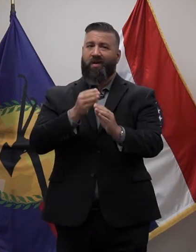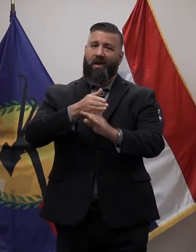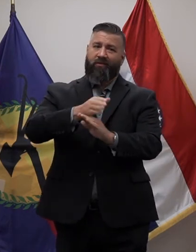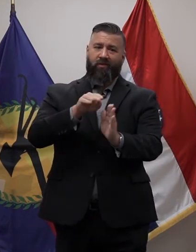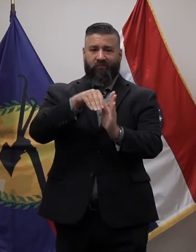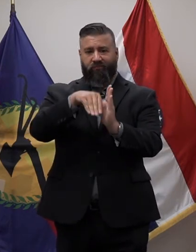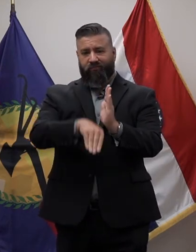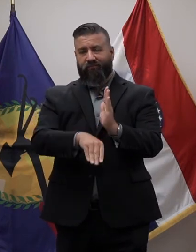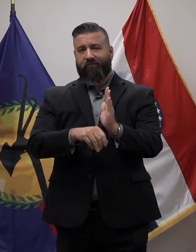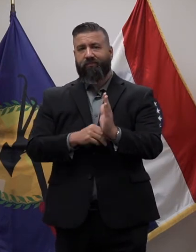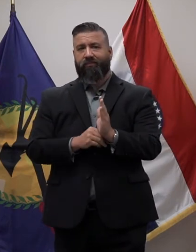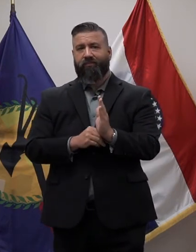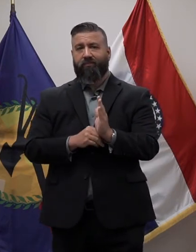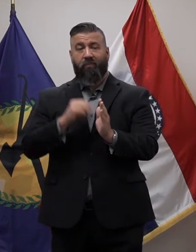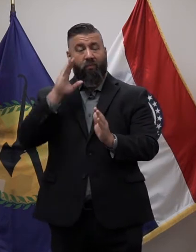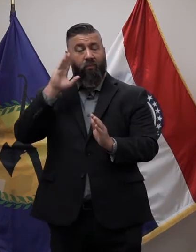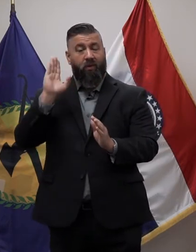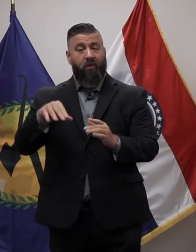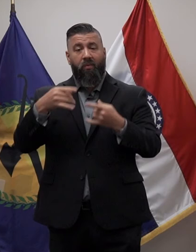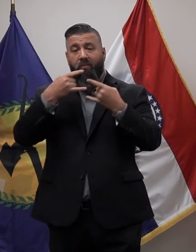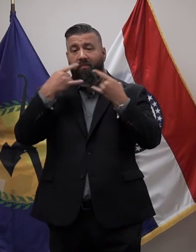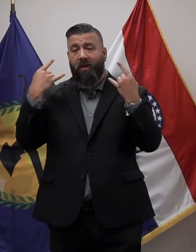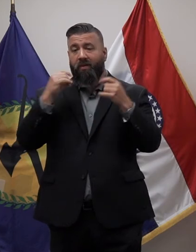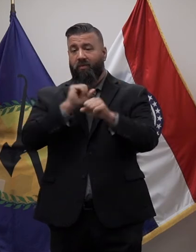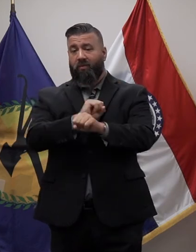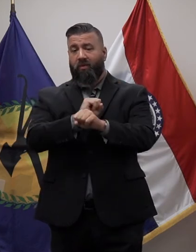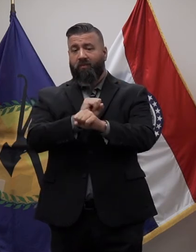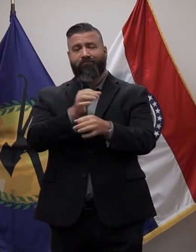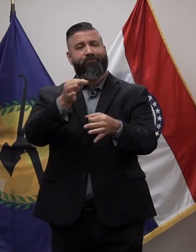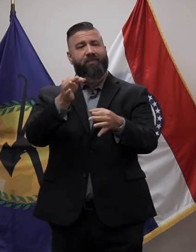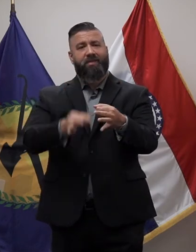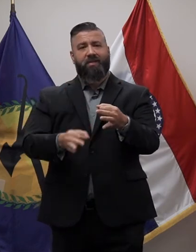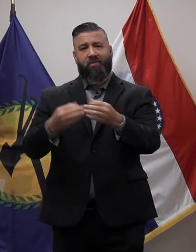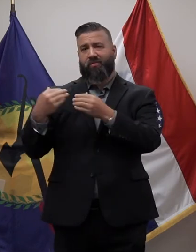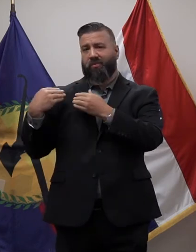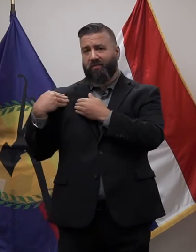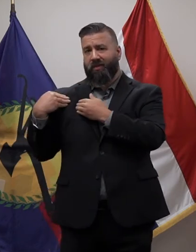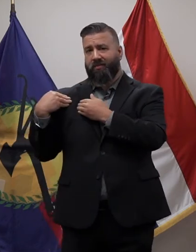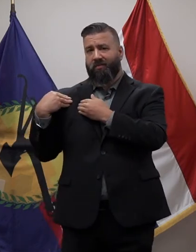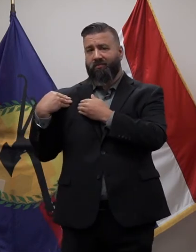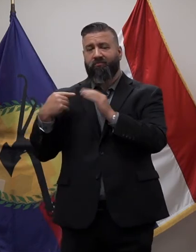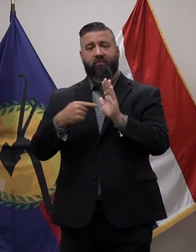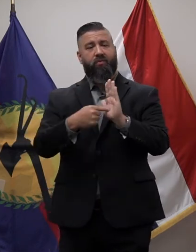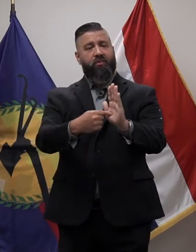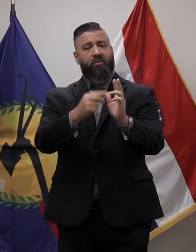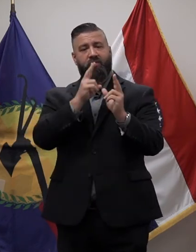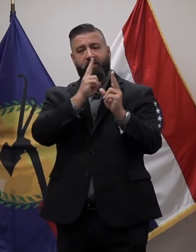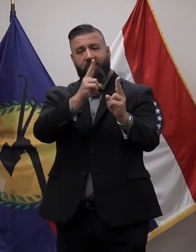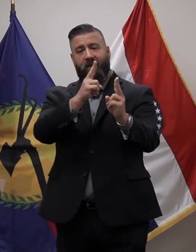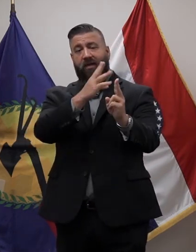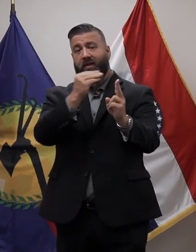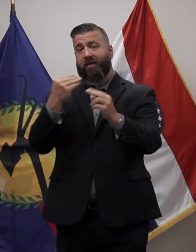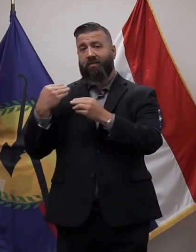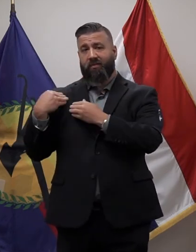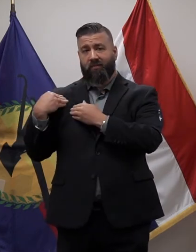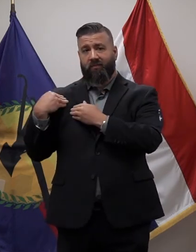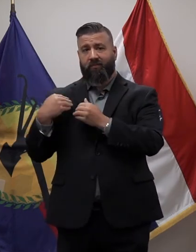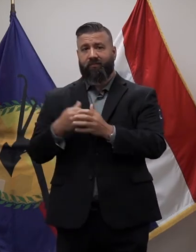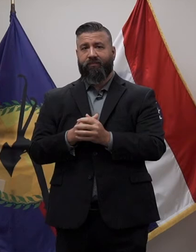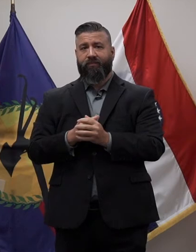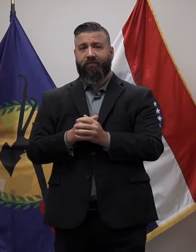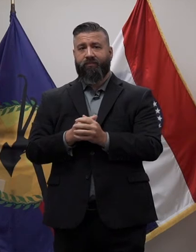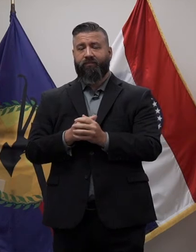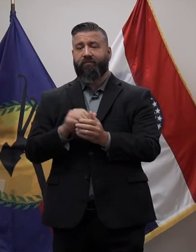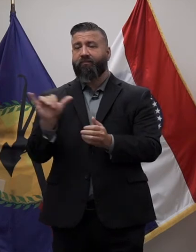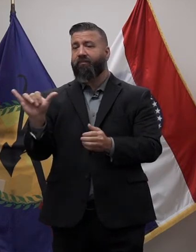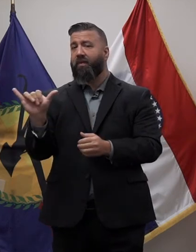What we do know is that masks work, a simple, responsible gesture showing respect and responsibility. And with